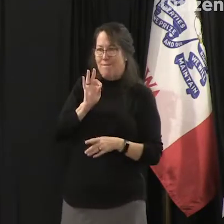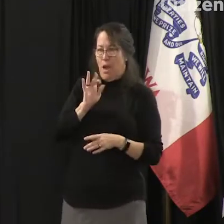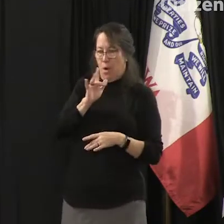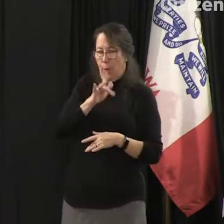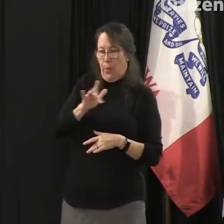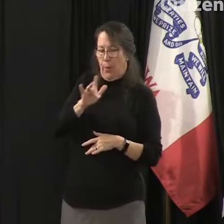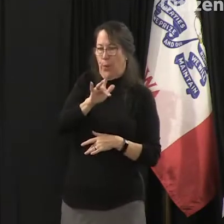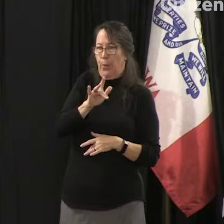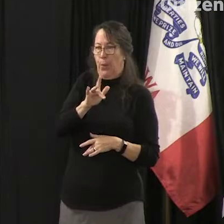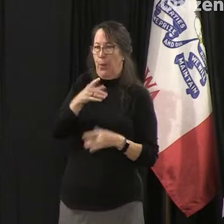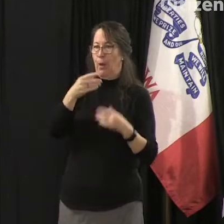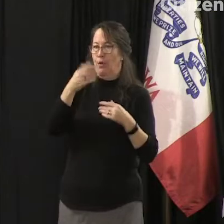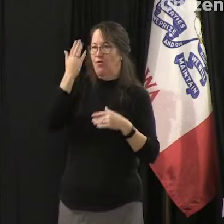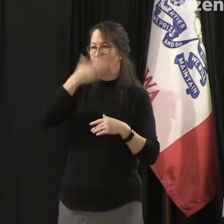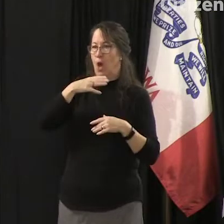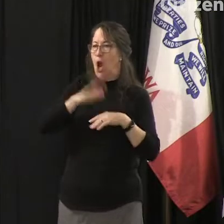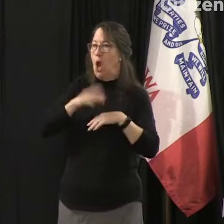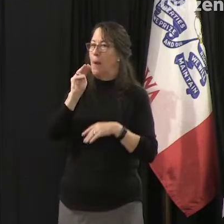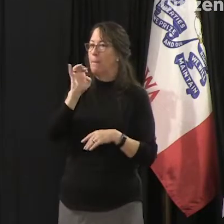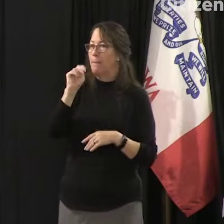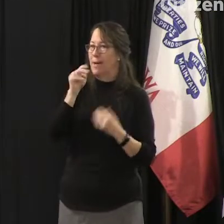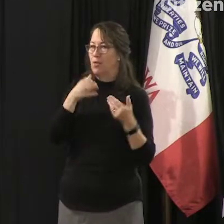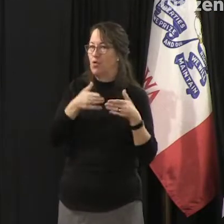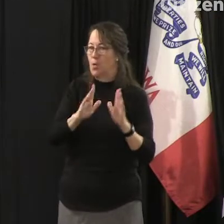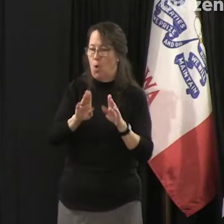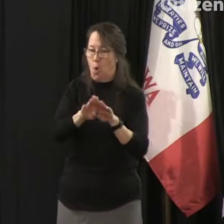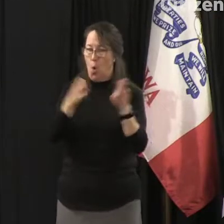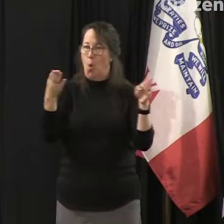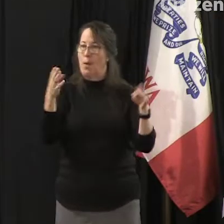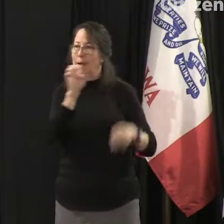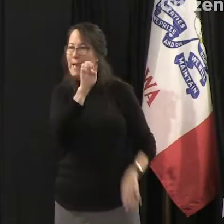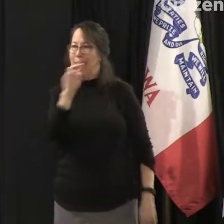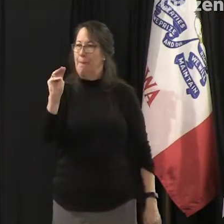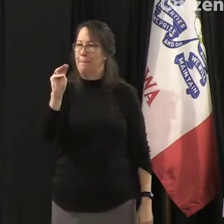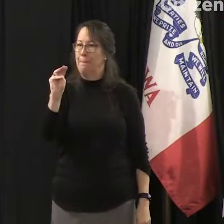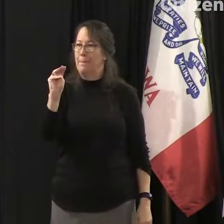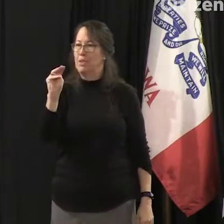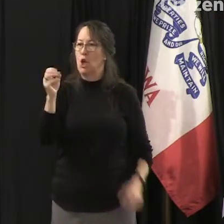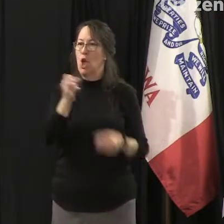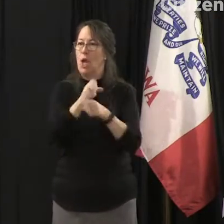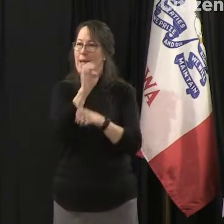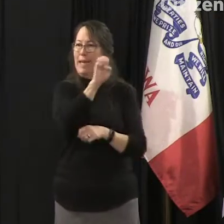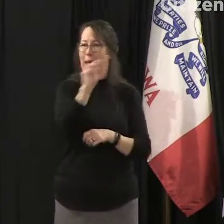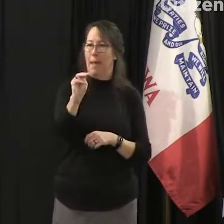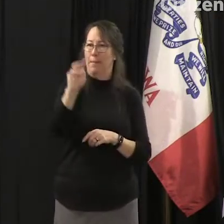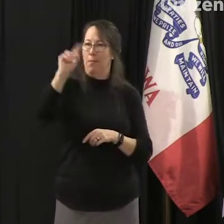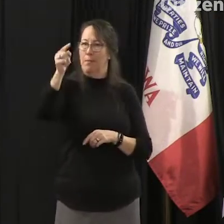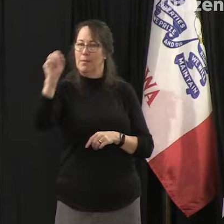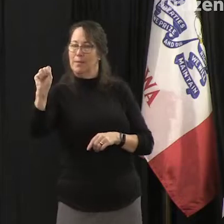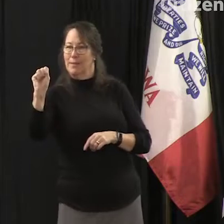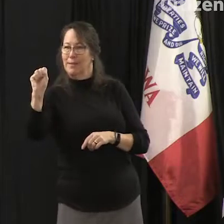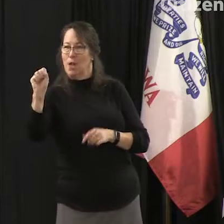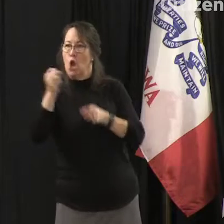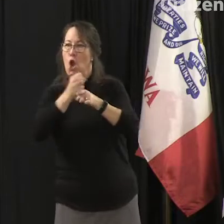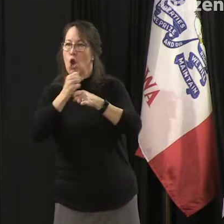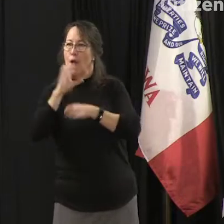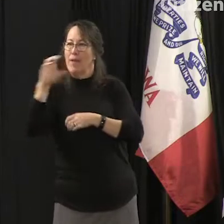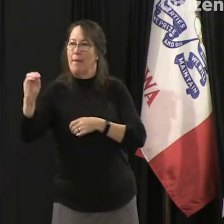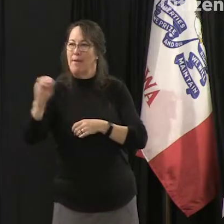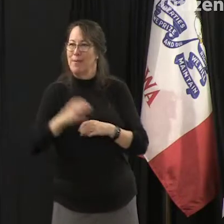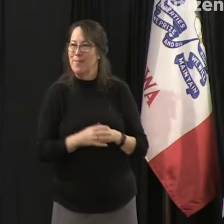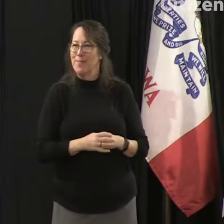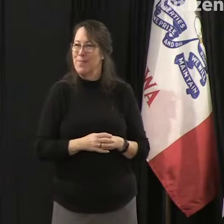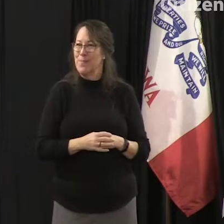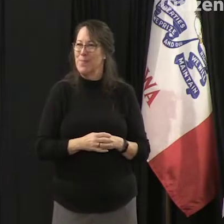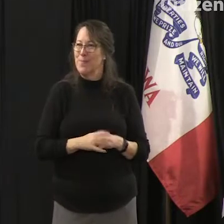vacant storefront on Main Street, and they opened M's Coffee Company, E-M apostrophe S, M's